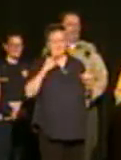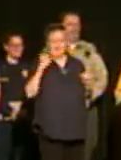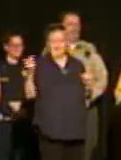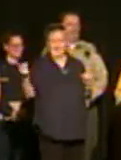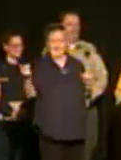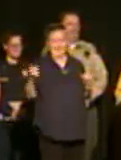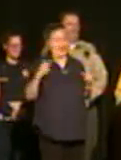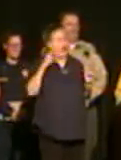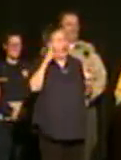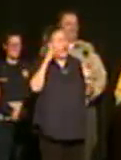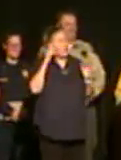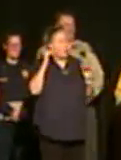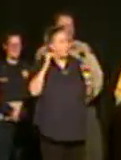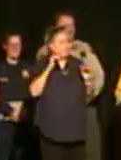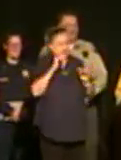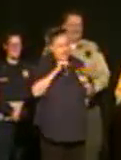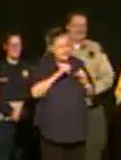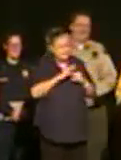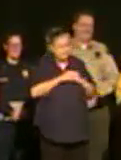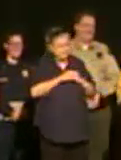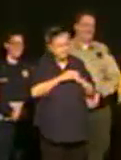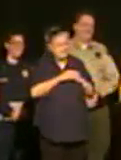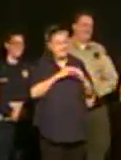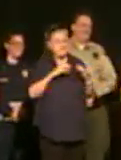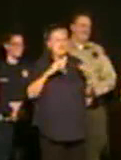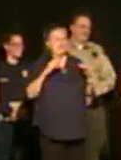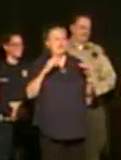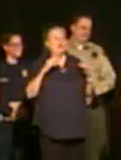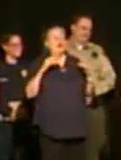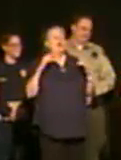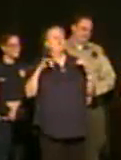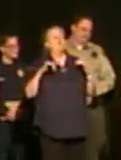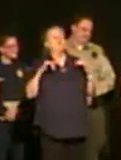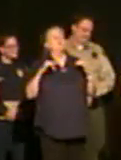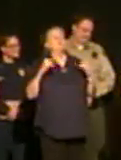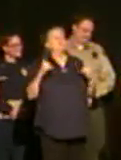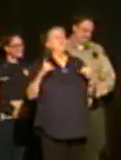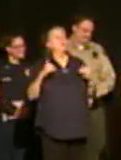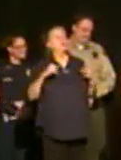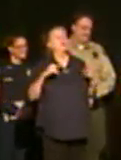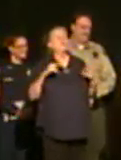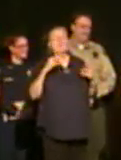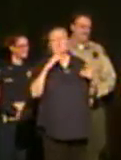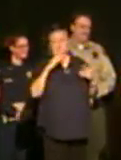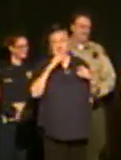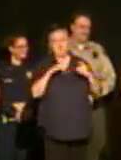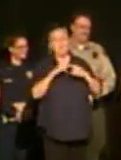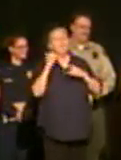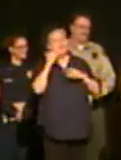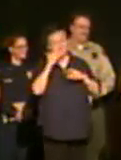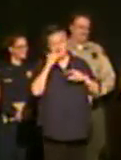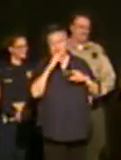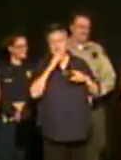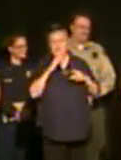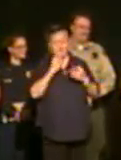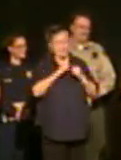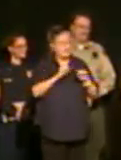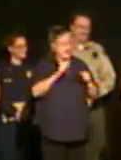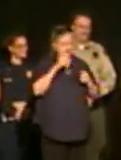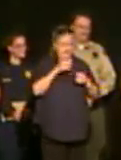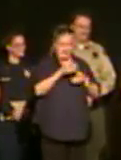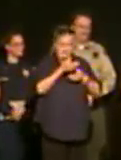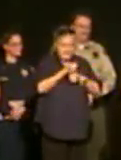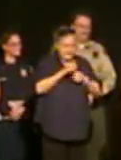I hope not. No, obviously this year and right now, we've been talking about it every day at our safety briefings in the